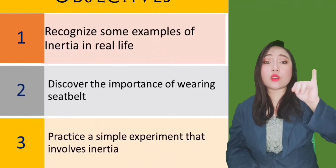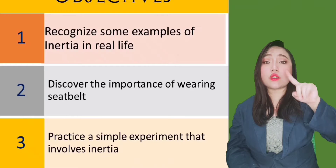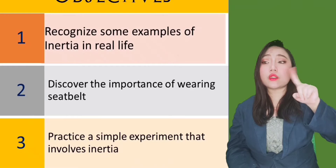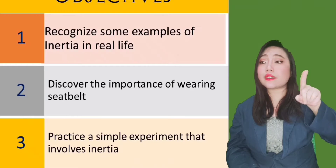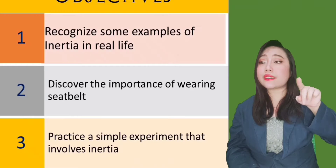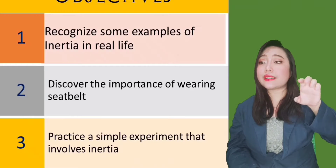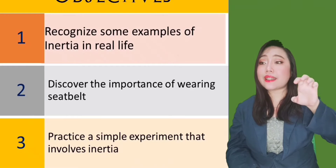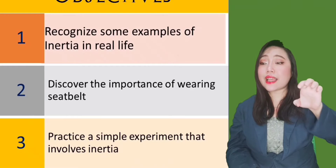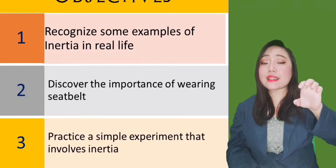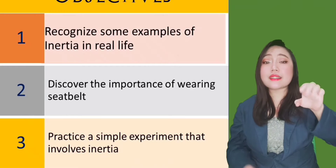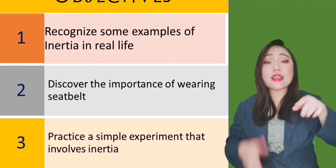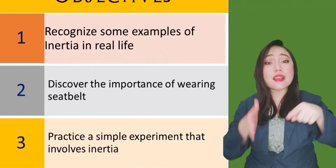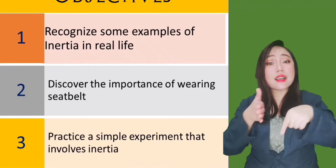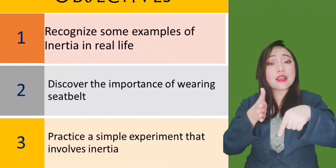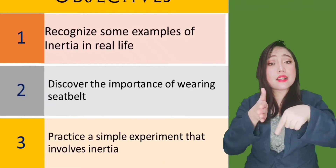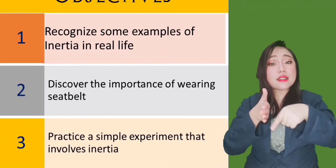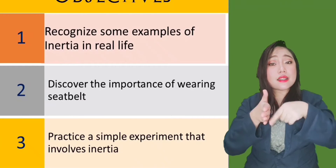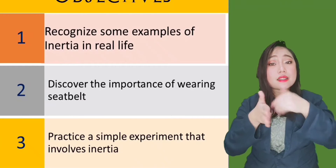recognize